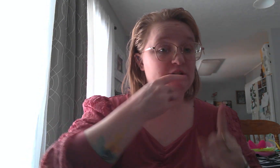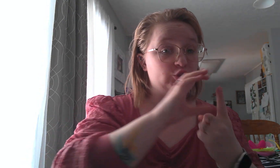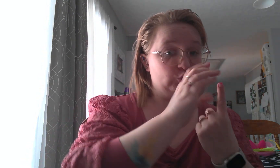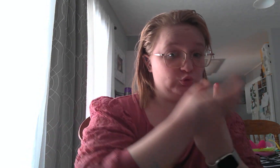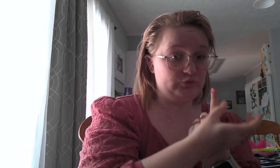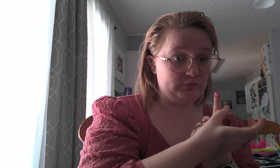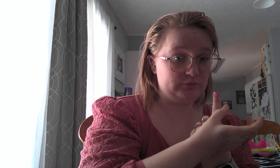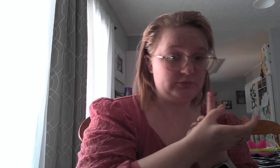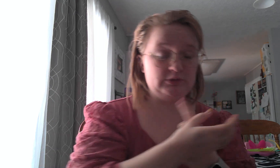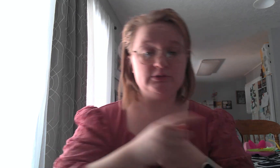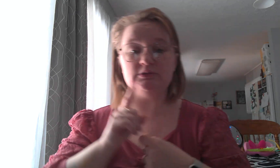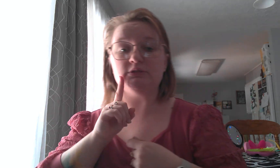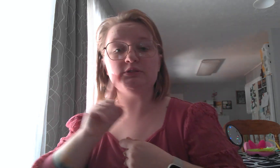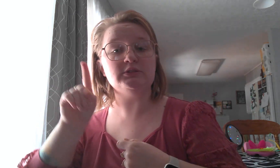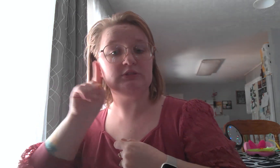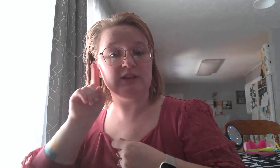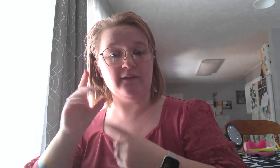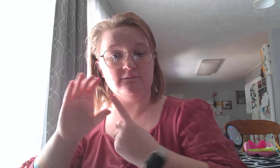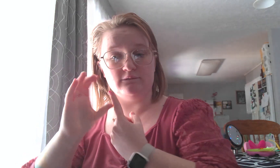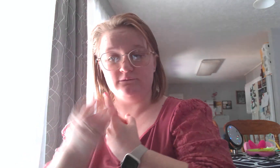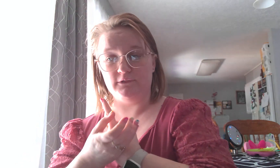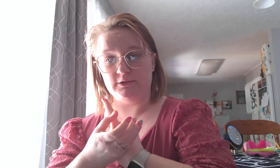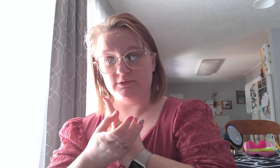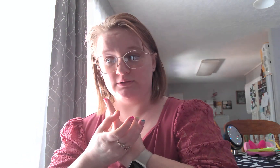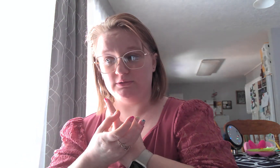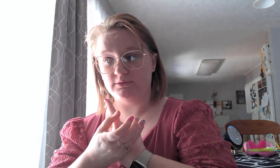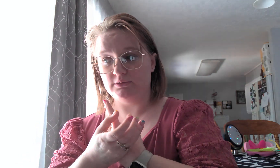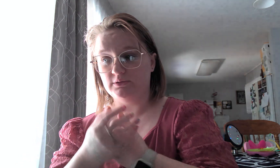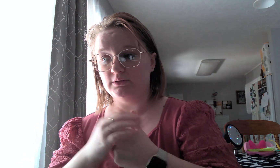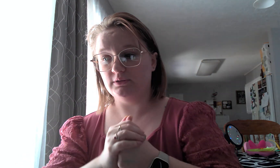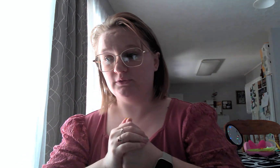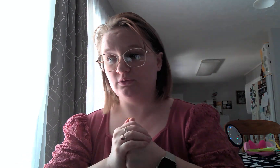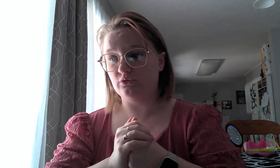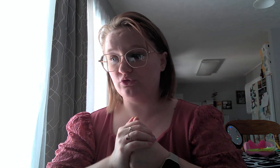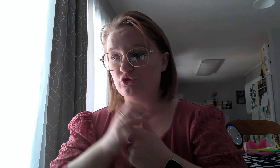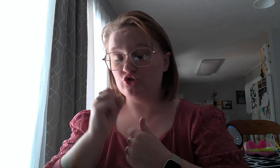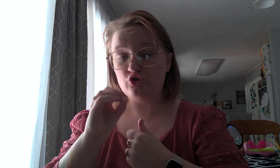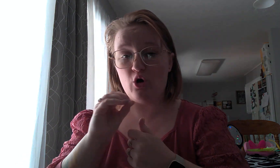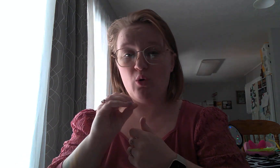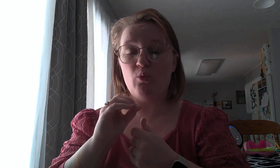to go from hearing culture to deaf culture.